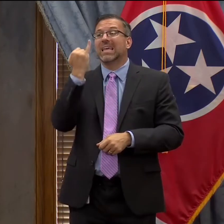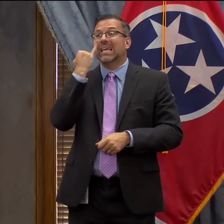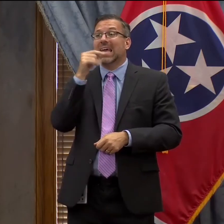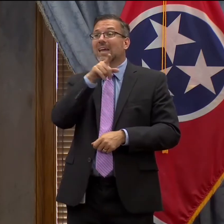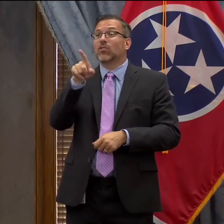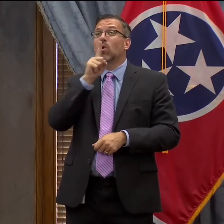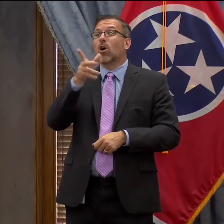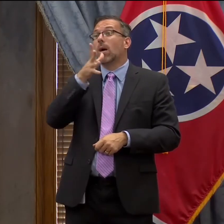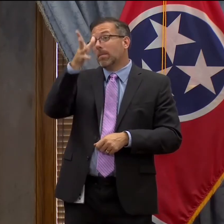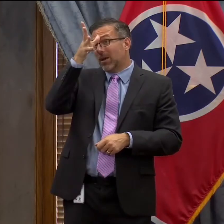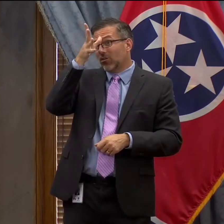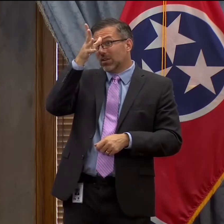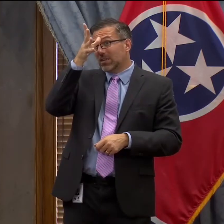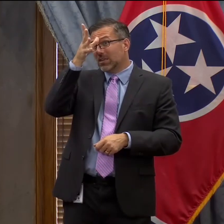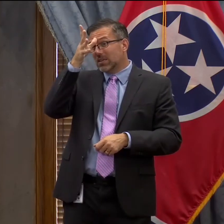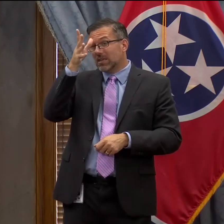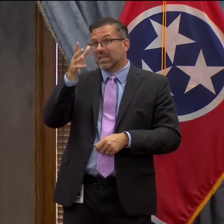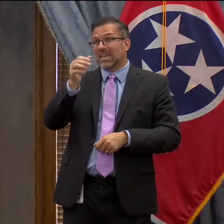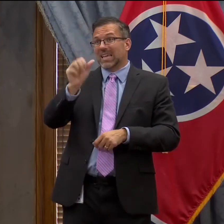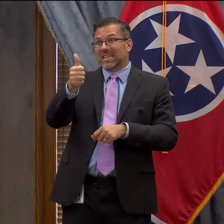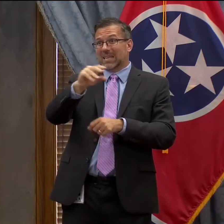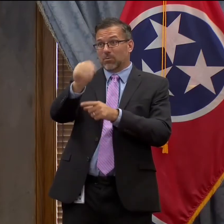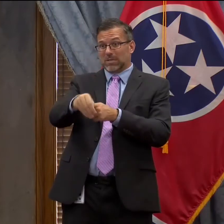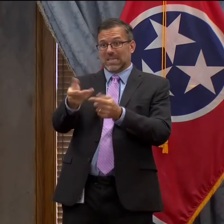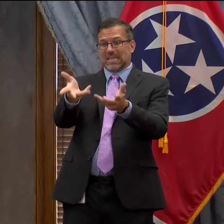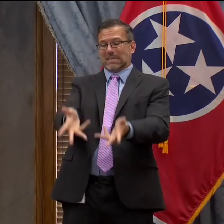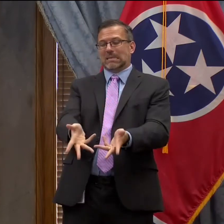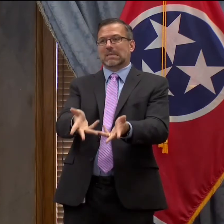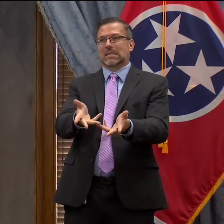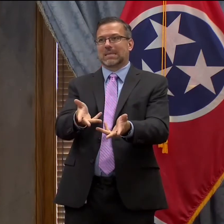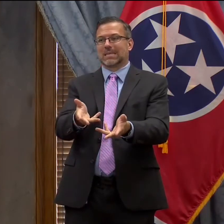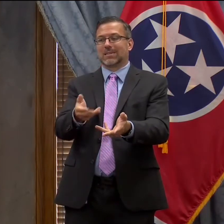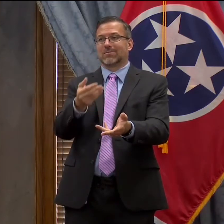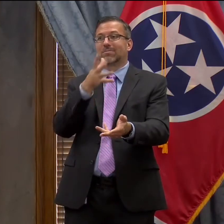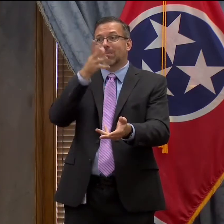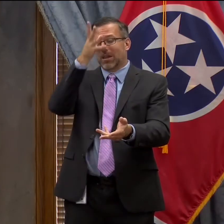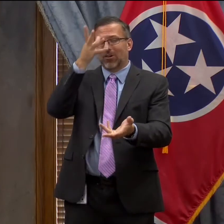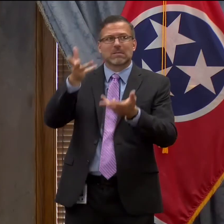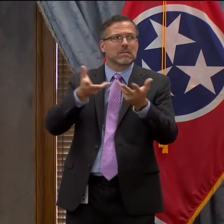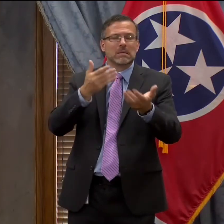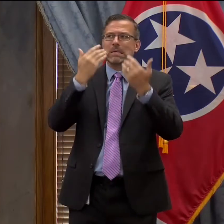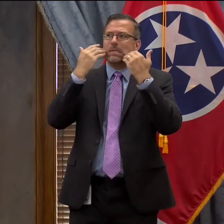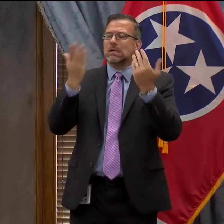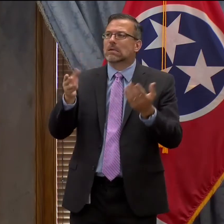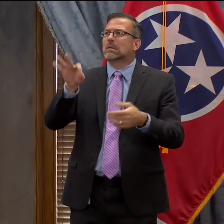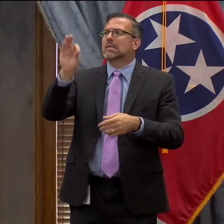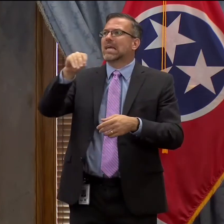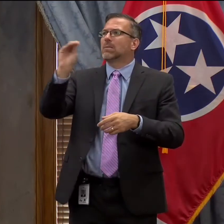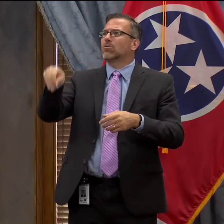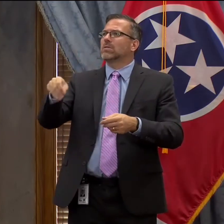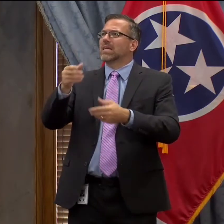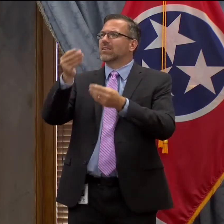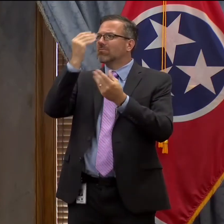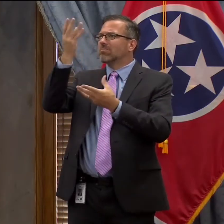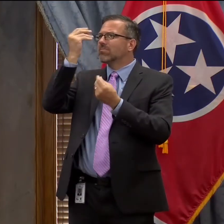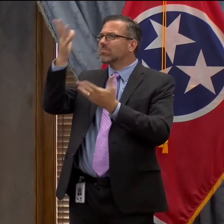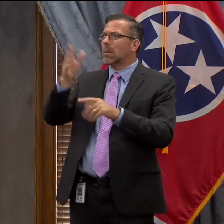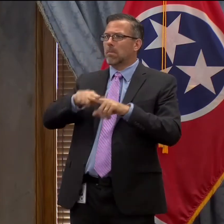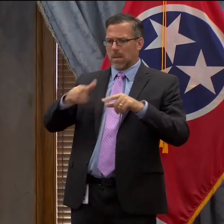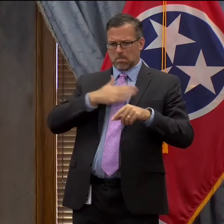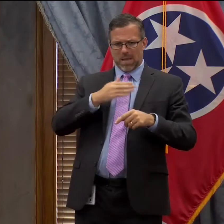those 10% school districts, mm-hmm. that's not enough. To know that 90% is sharing that data, but my school district is not, that's not enough.